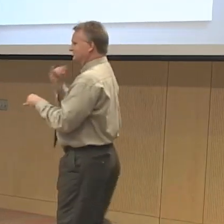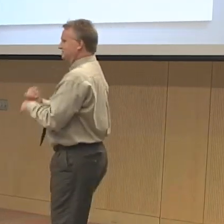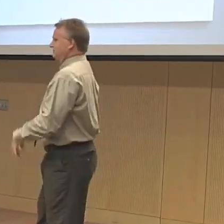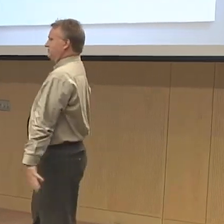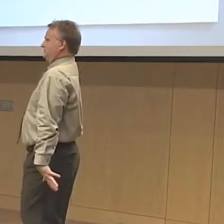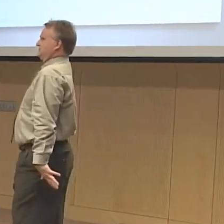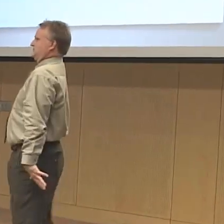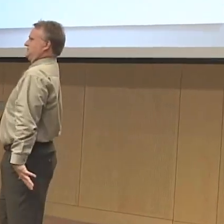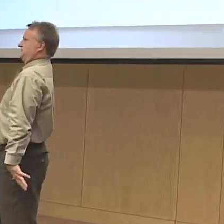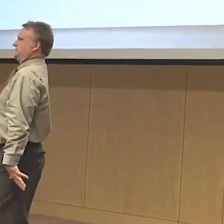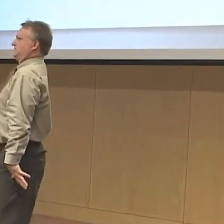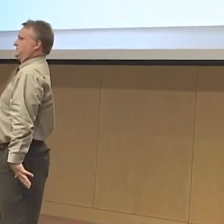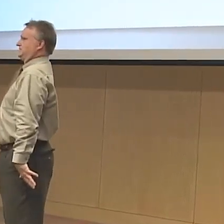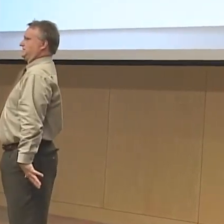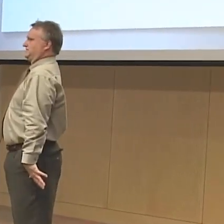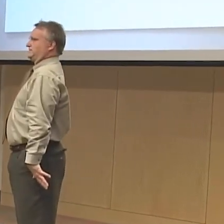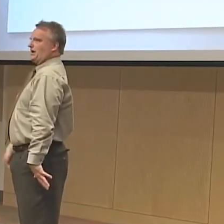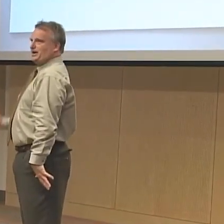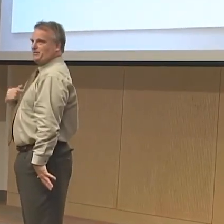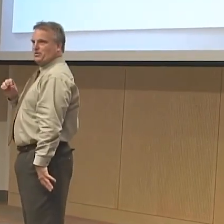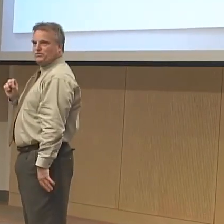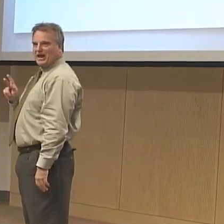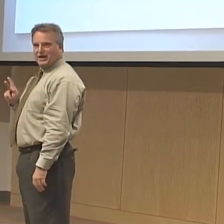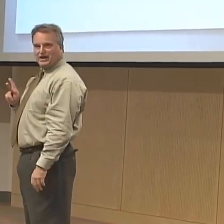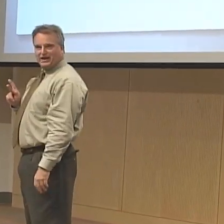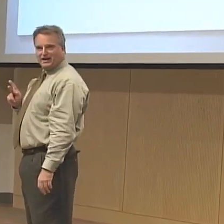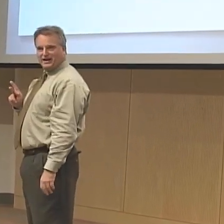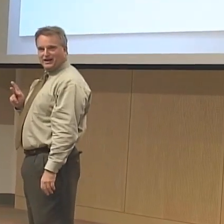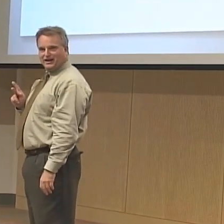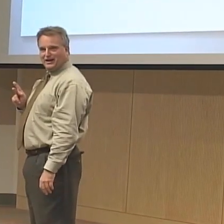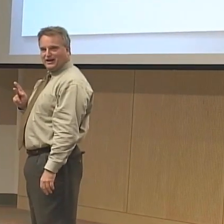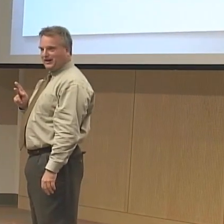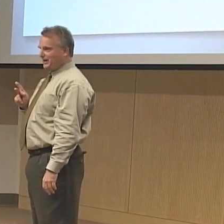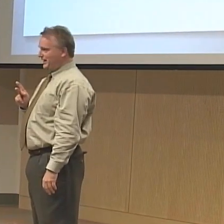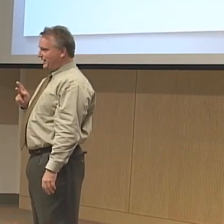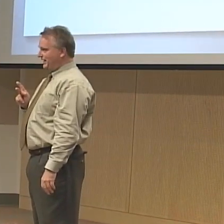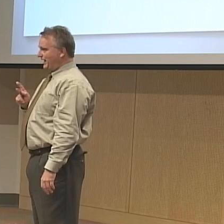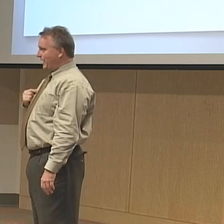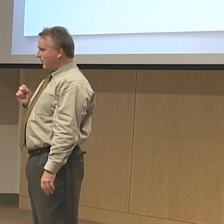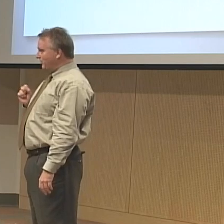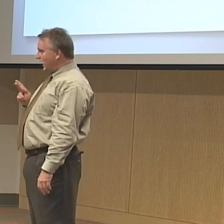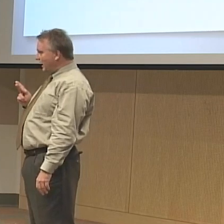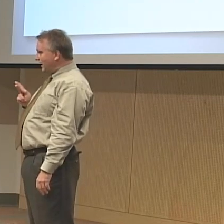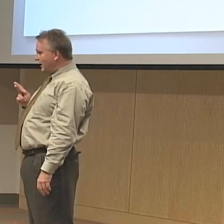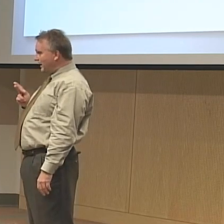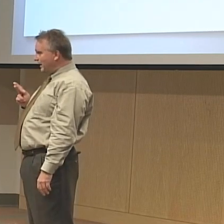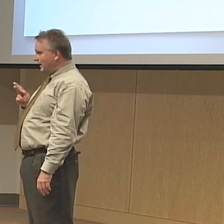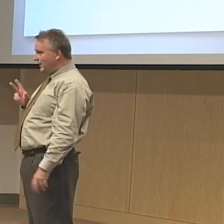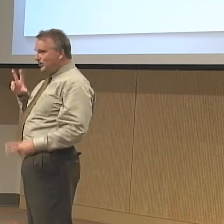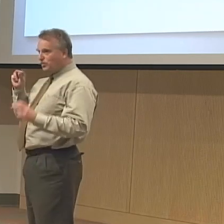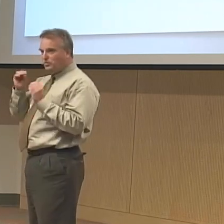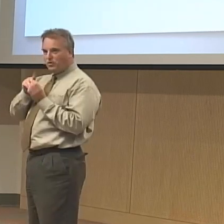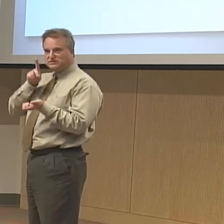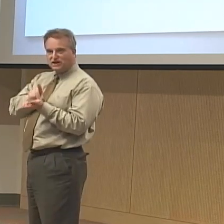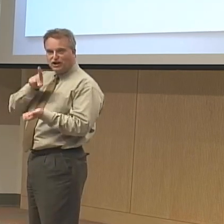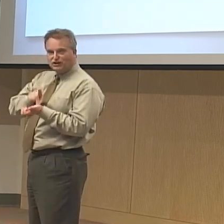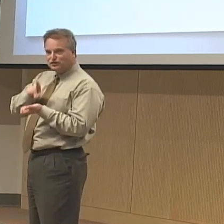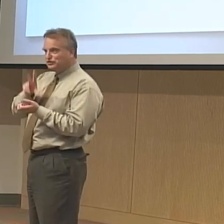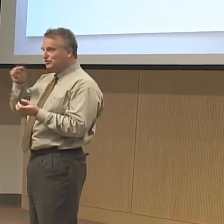other deaf people at the school and realized that, oh, I'm okay. I'm okay. There's no more doctors having to